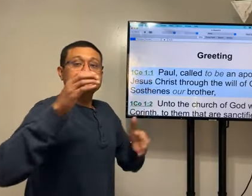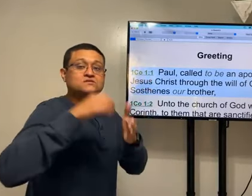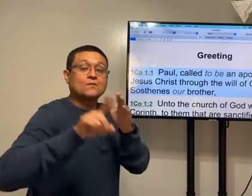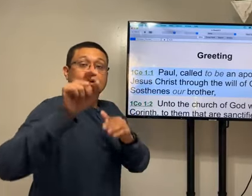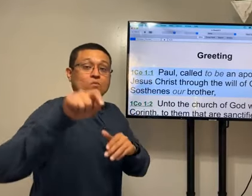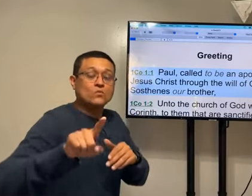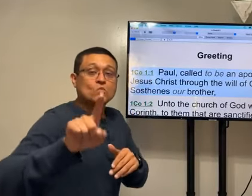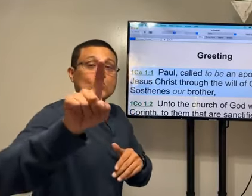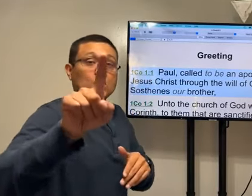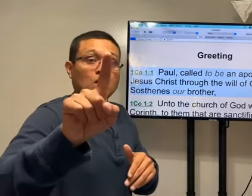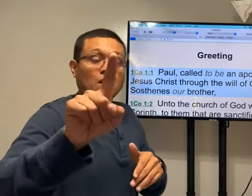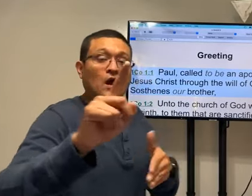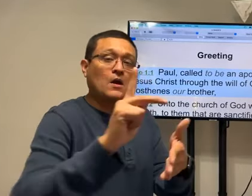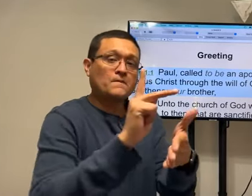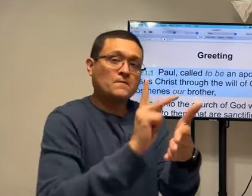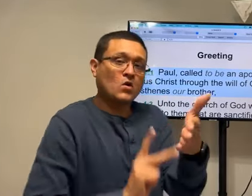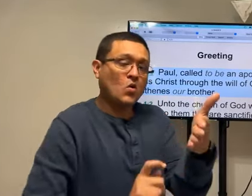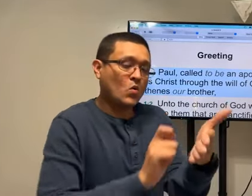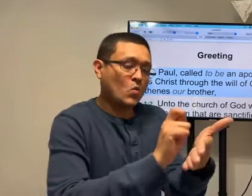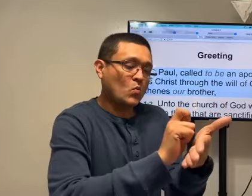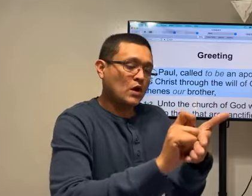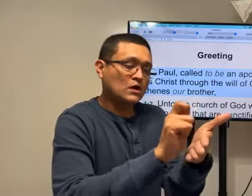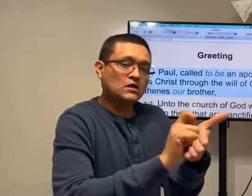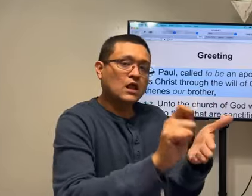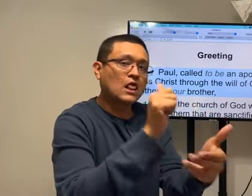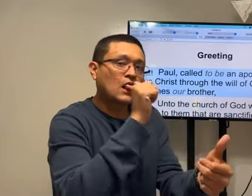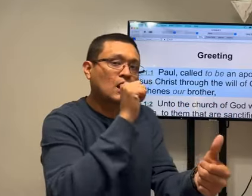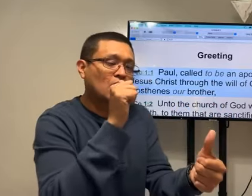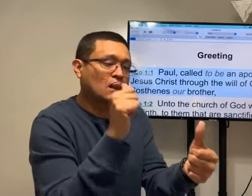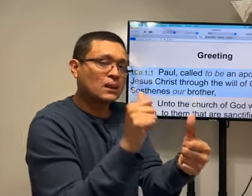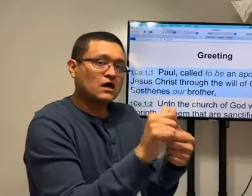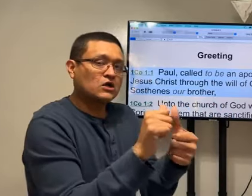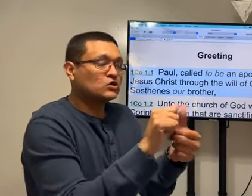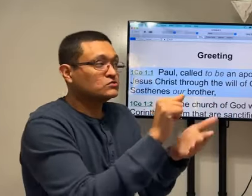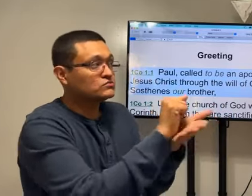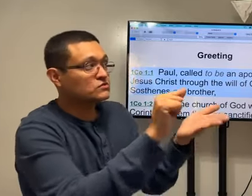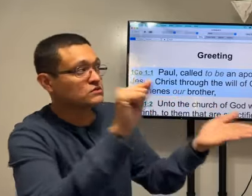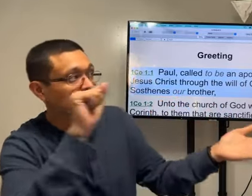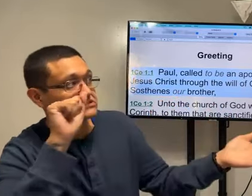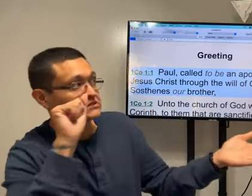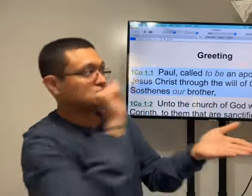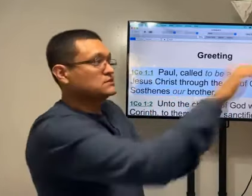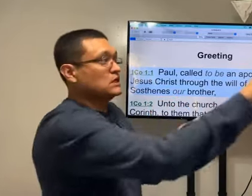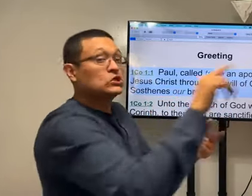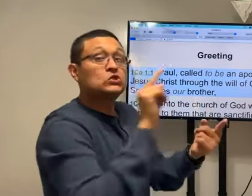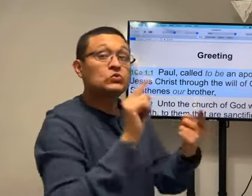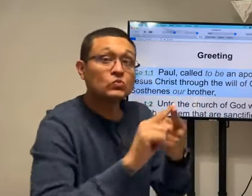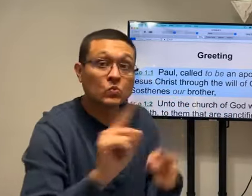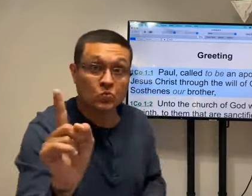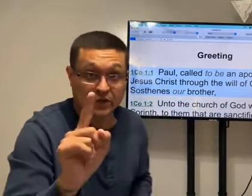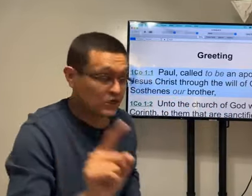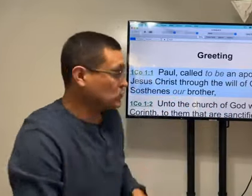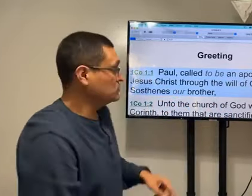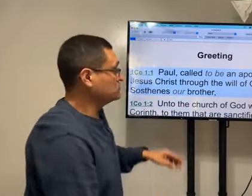First Corinthians 1 and 1. Paul is writing a letter and sent it to